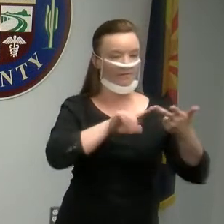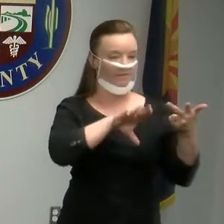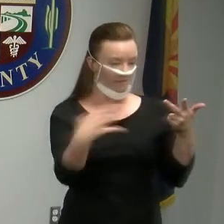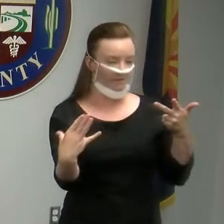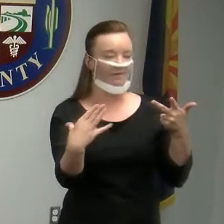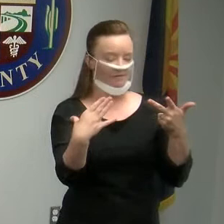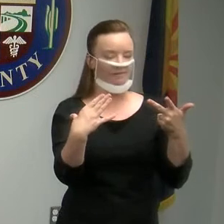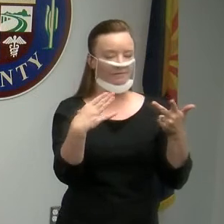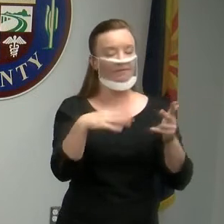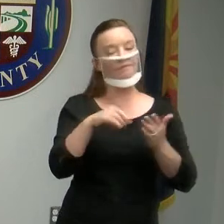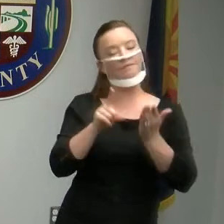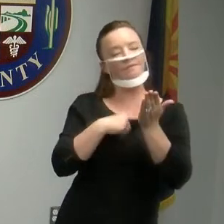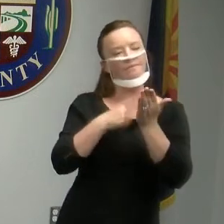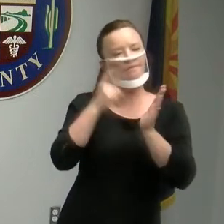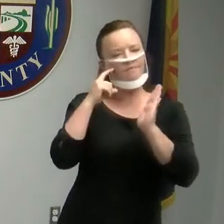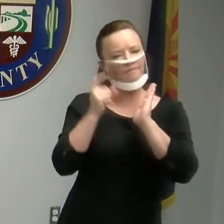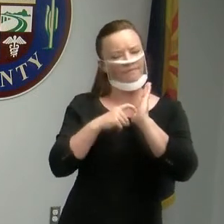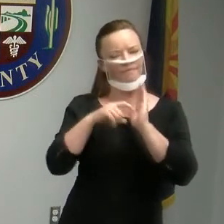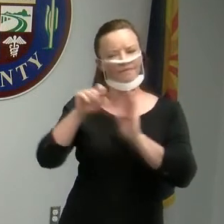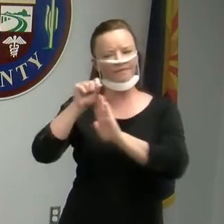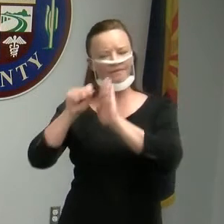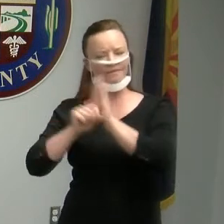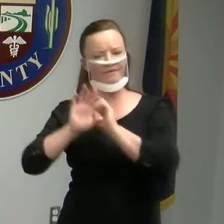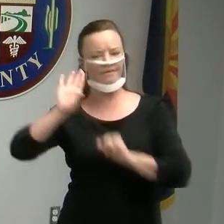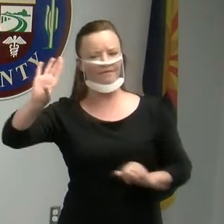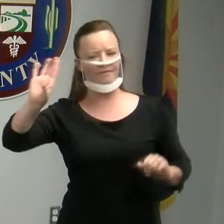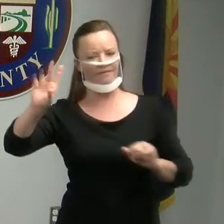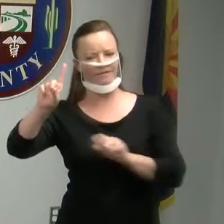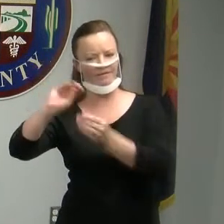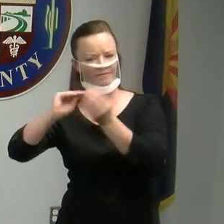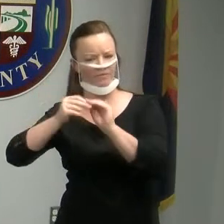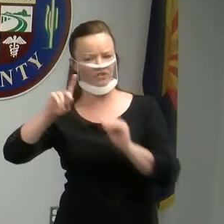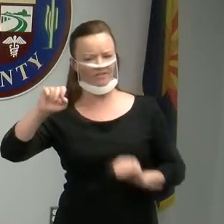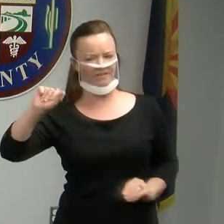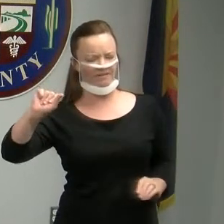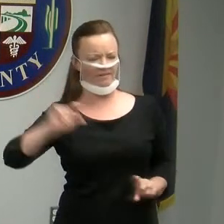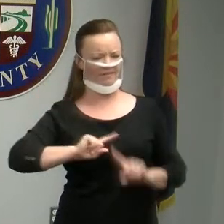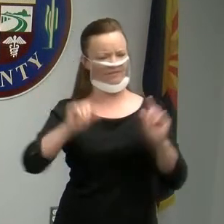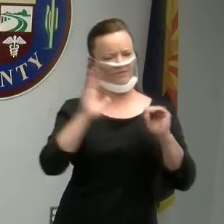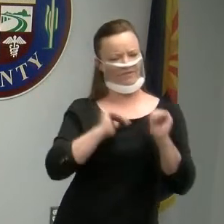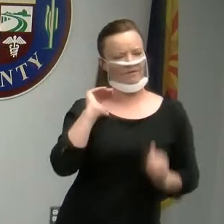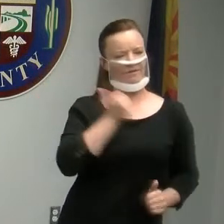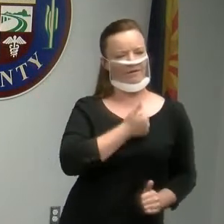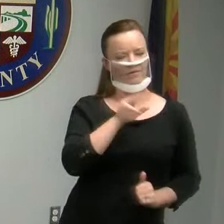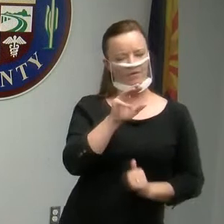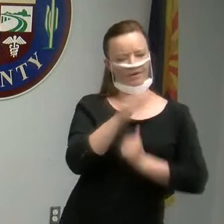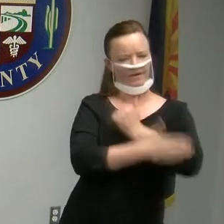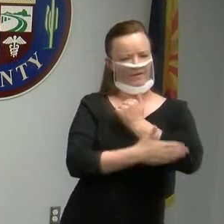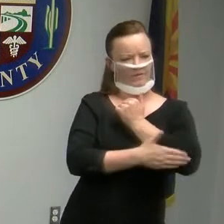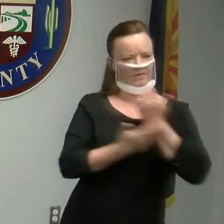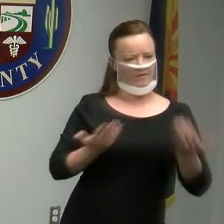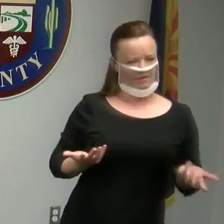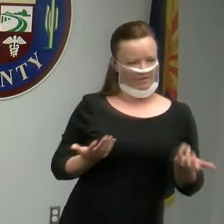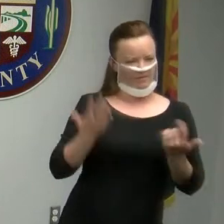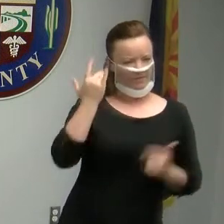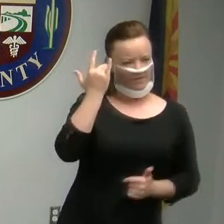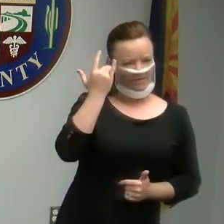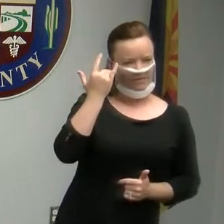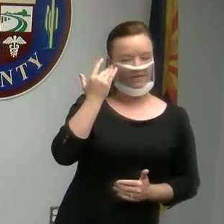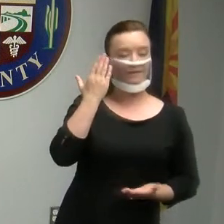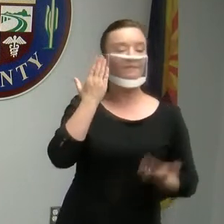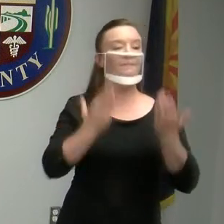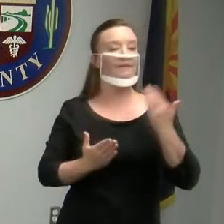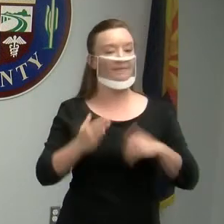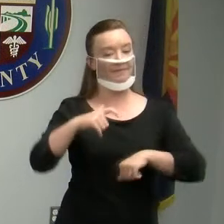is slightly different than the data that you'll see on the ADHS website. That's because they may pull the data at a